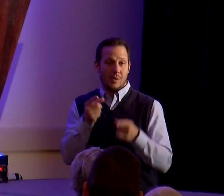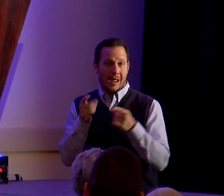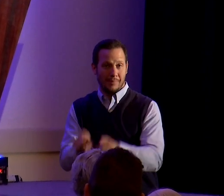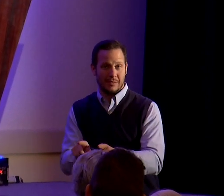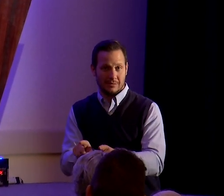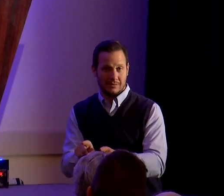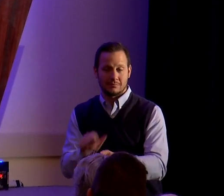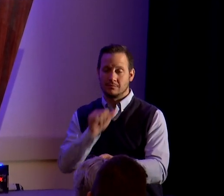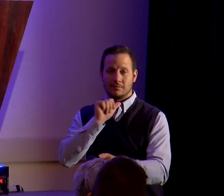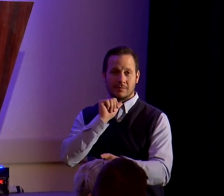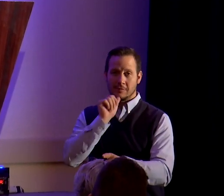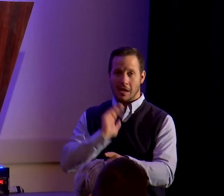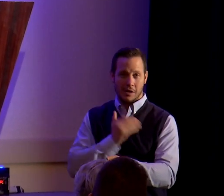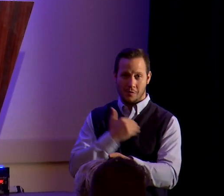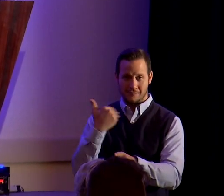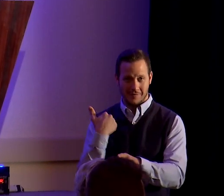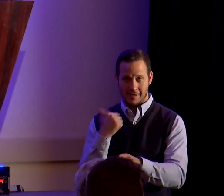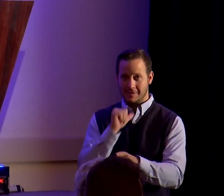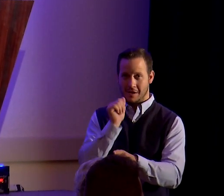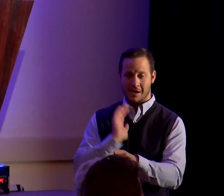fault.